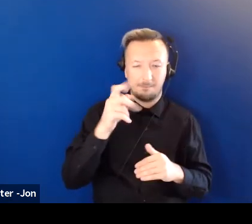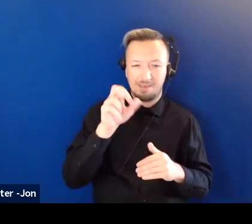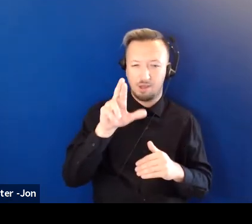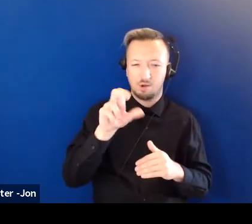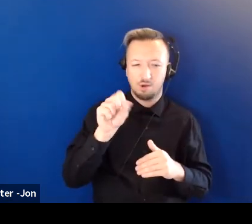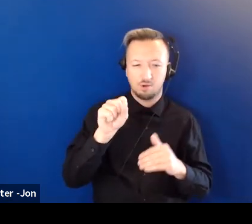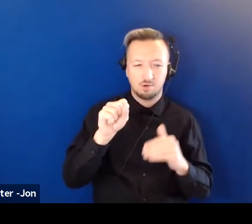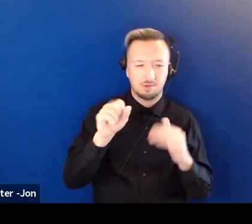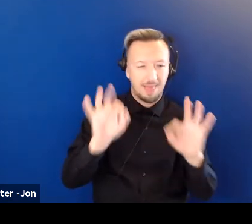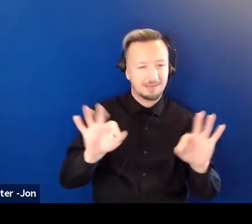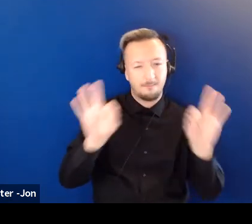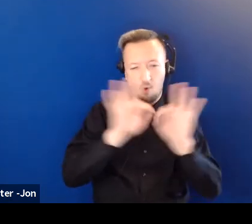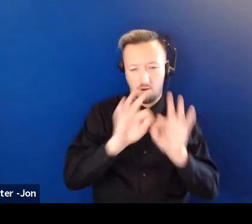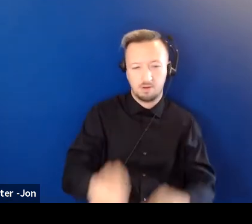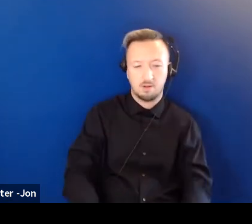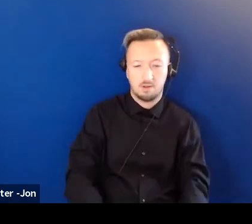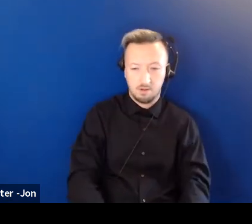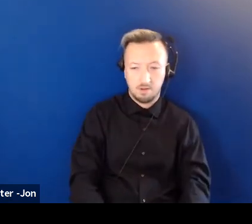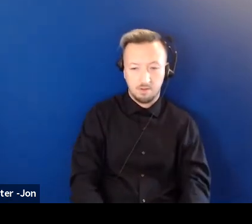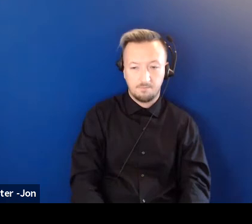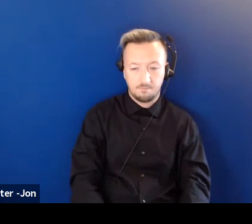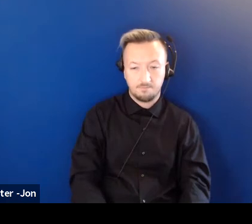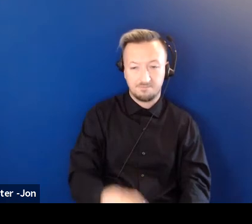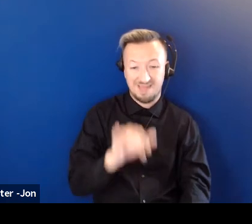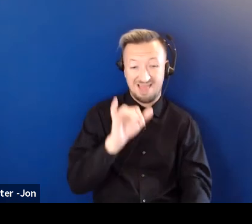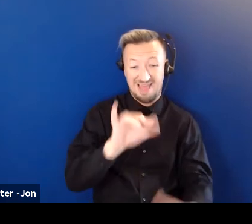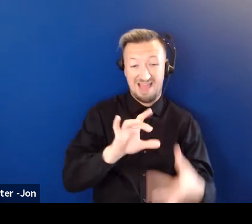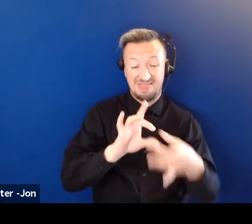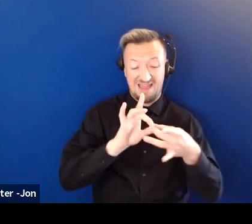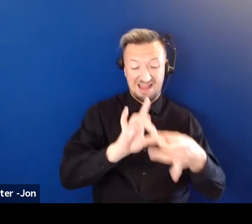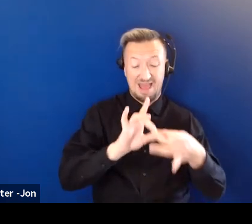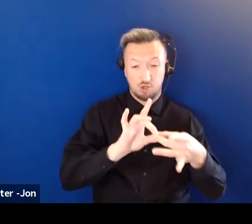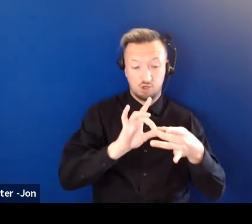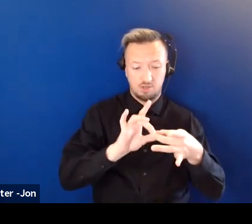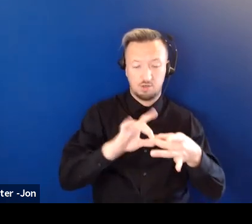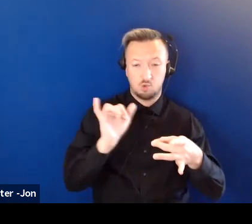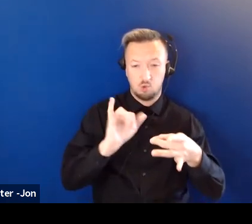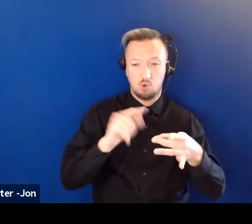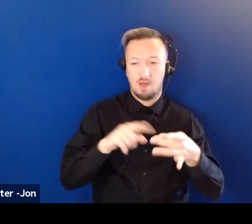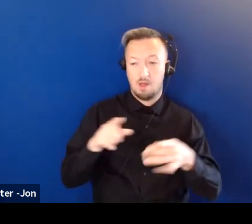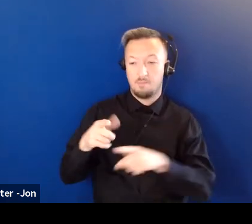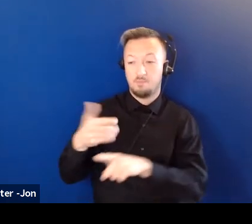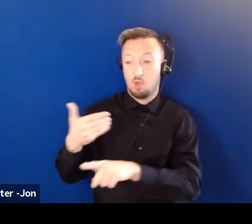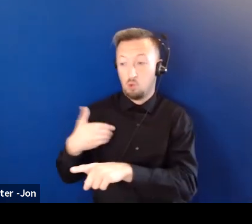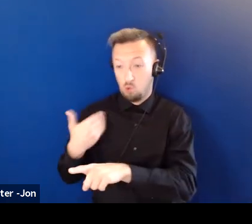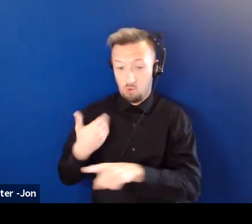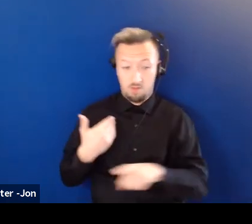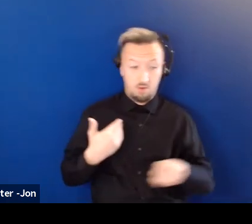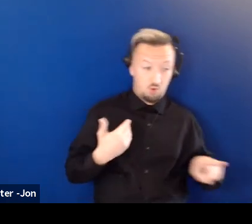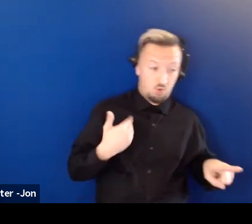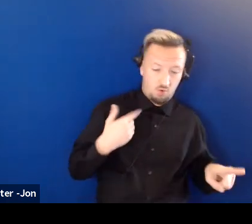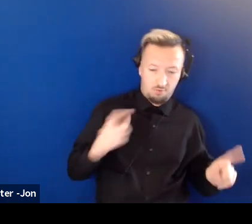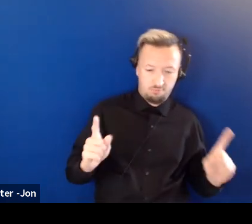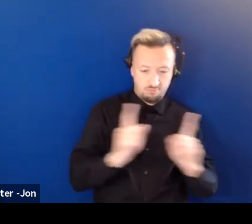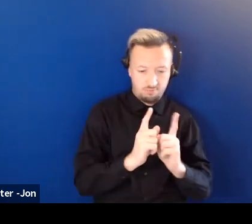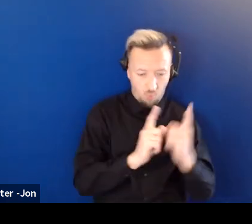And then, so a lot of that connection is really those youth that we work with one-on-one. So not as much as